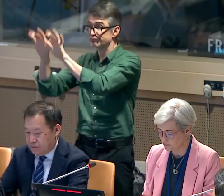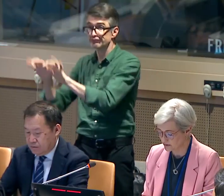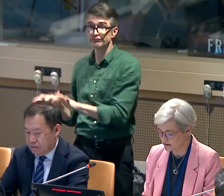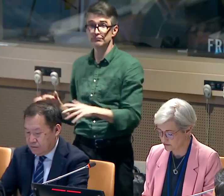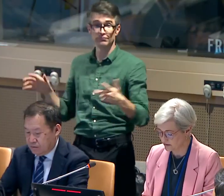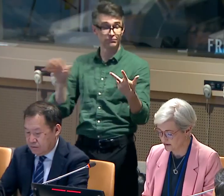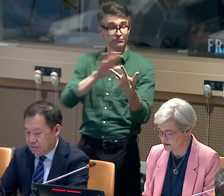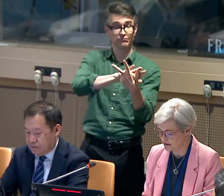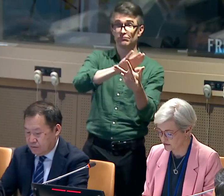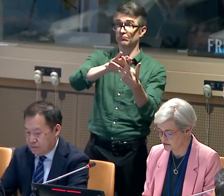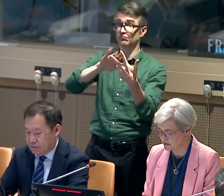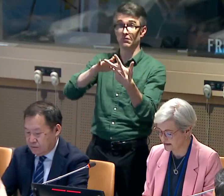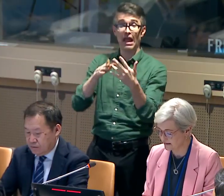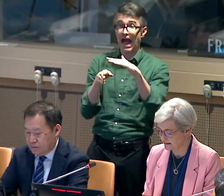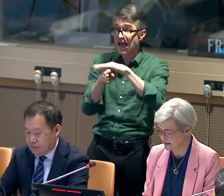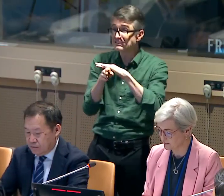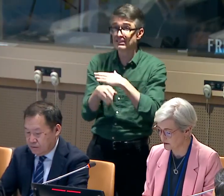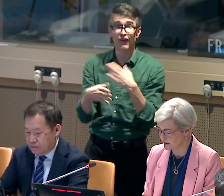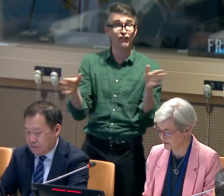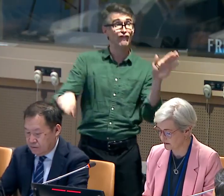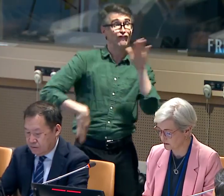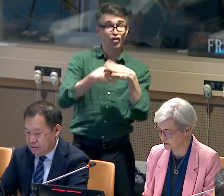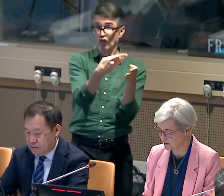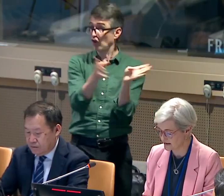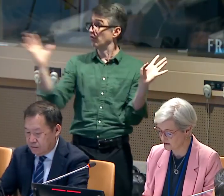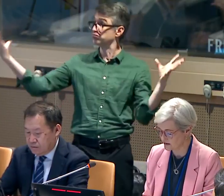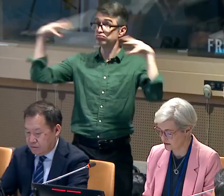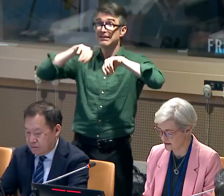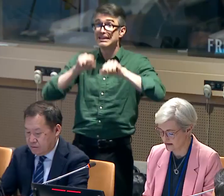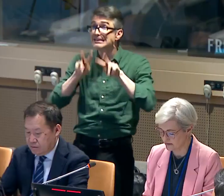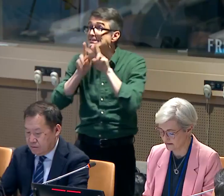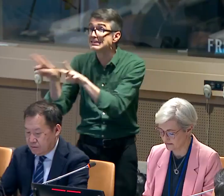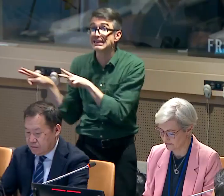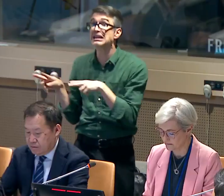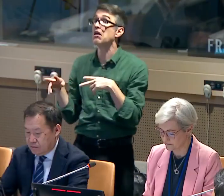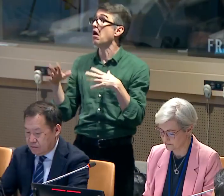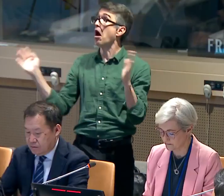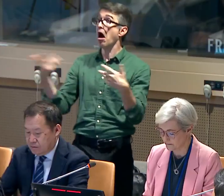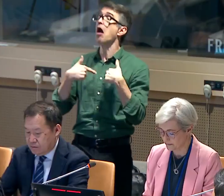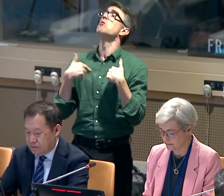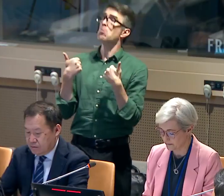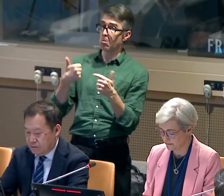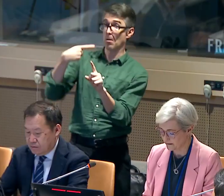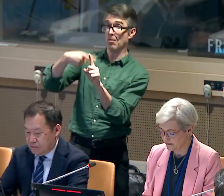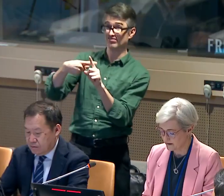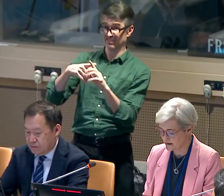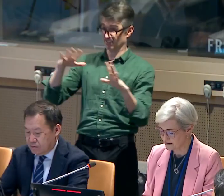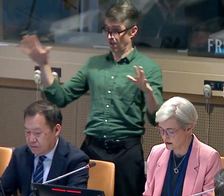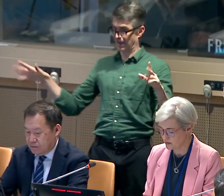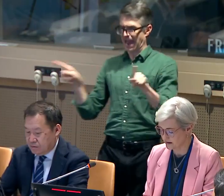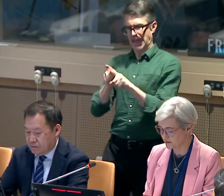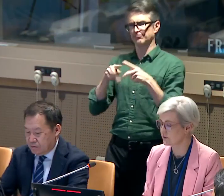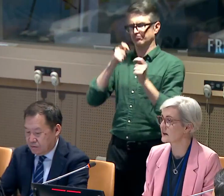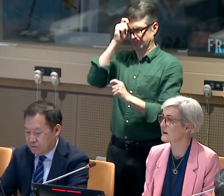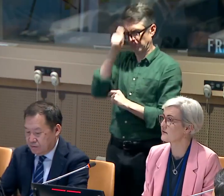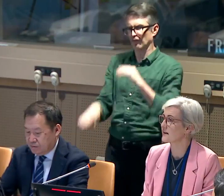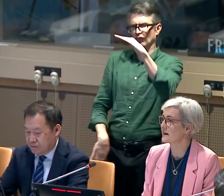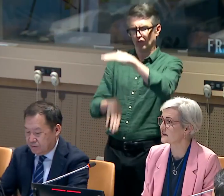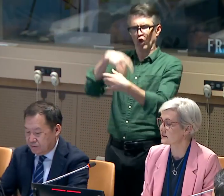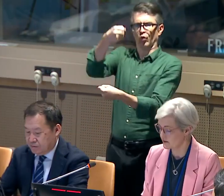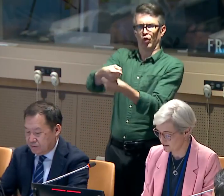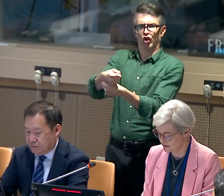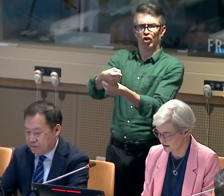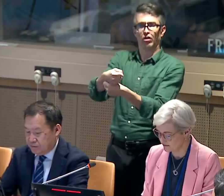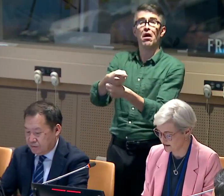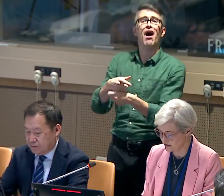then support will reach those who need it, and policy will rest on solid evidence. This is how we give real